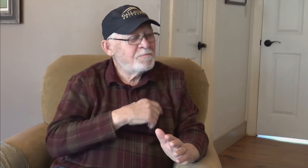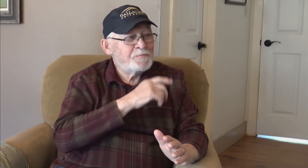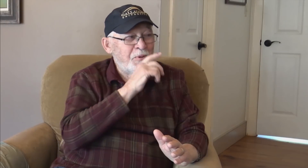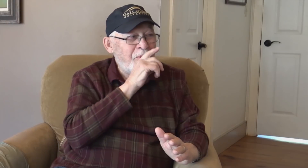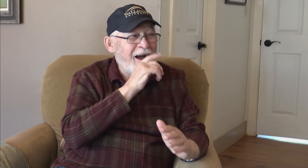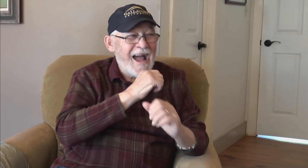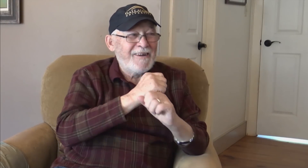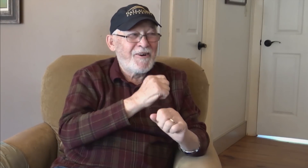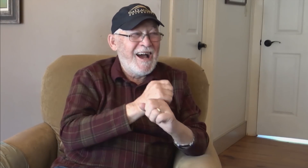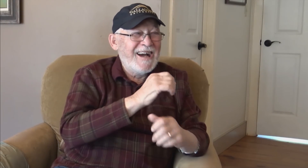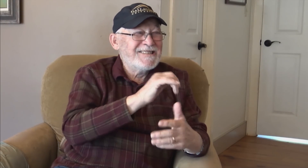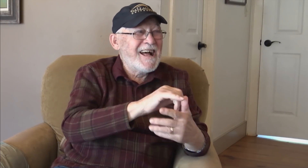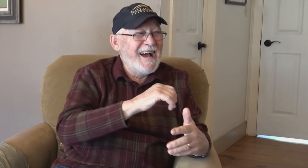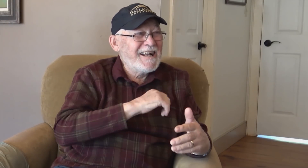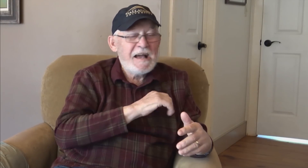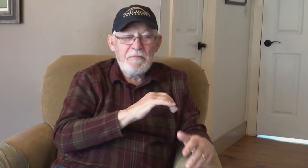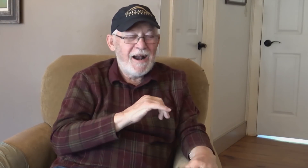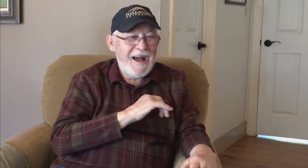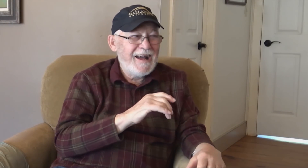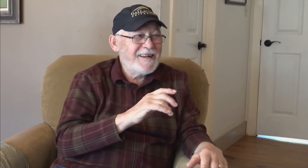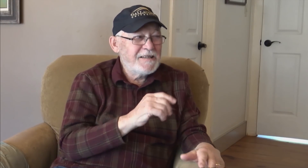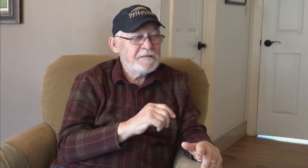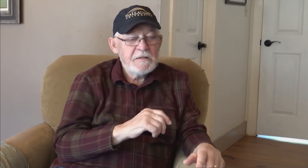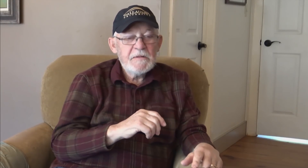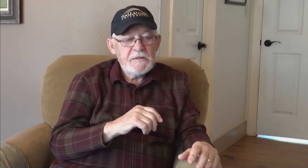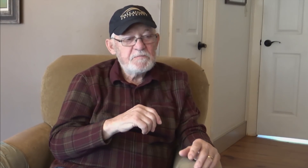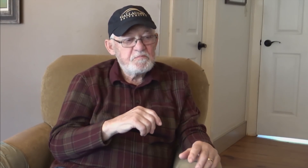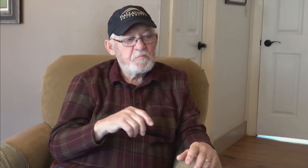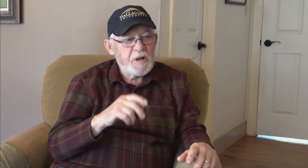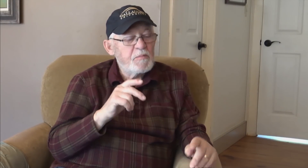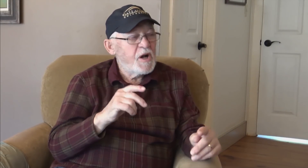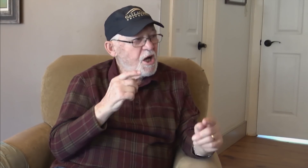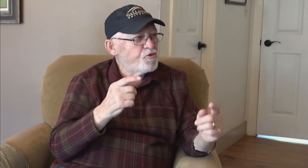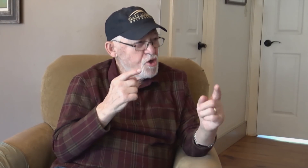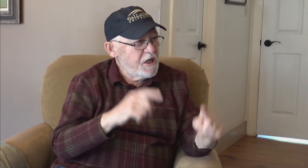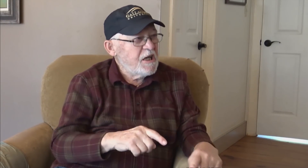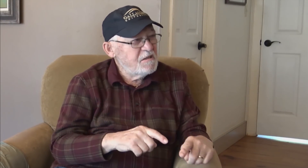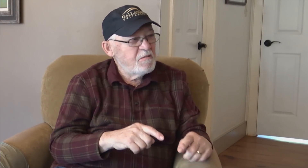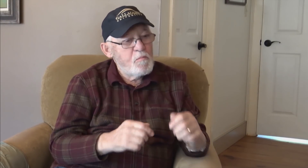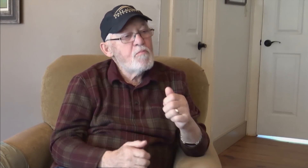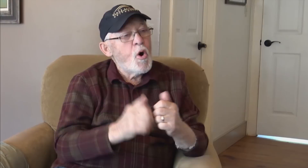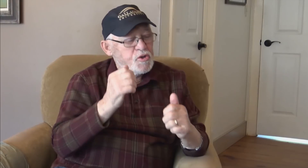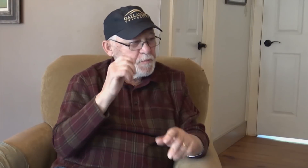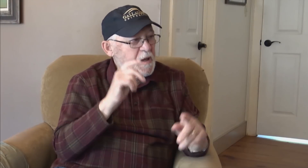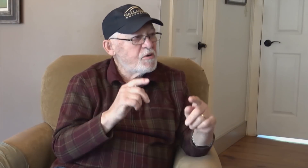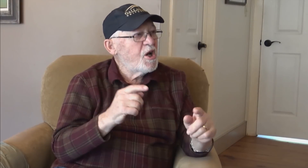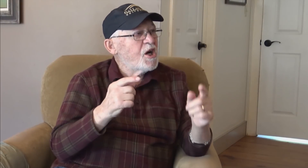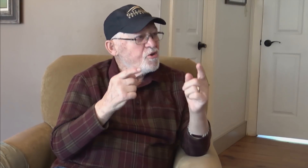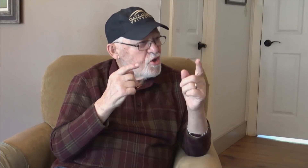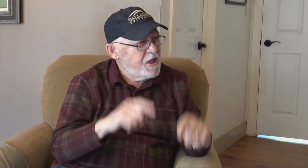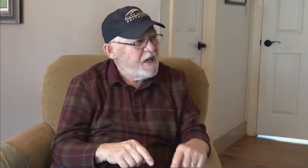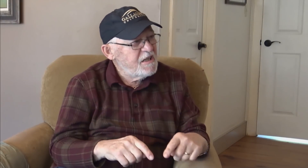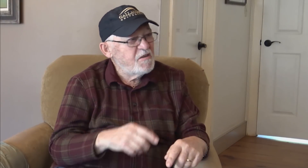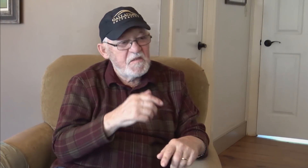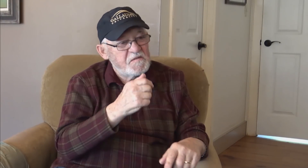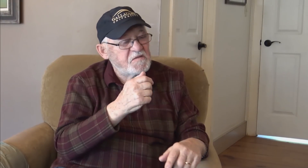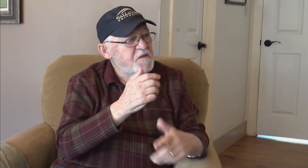Didn't get any criticism, and maybe I shouldn't advertise that, but we didn't. People agreed. Well, most people